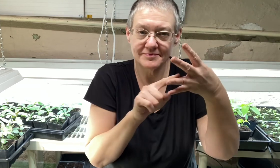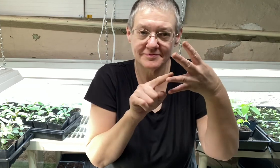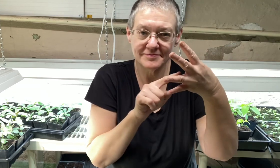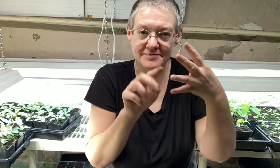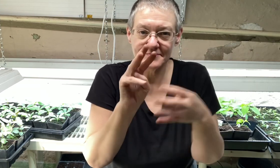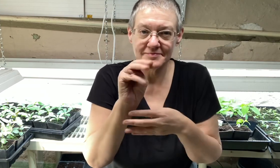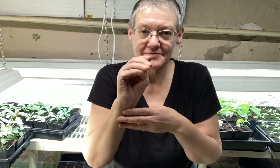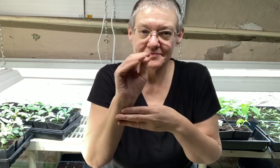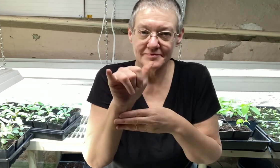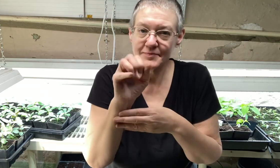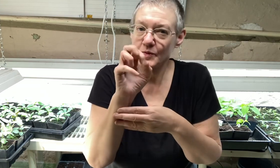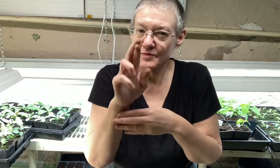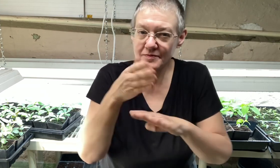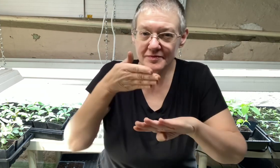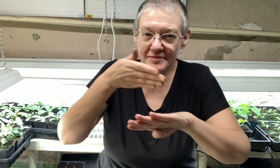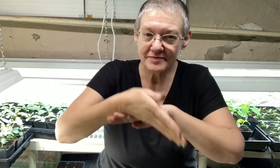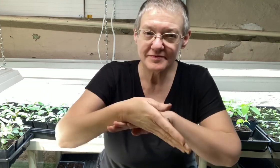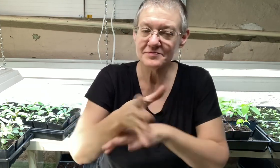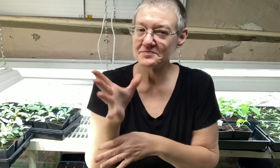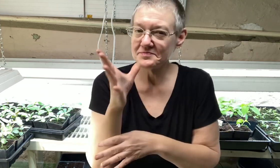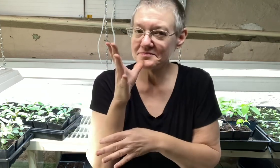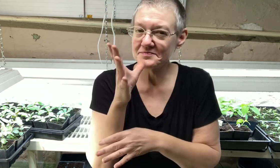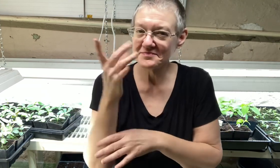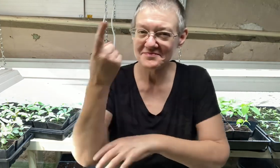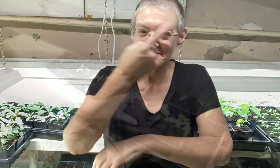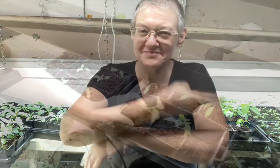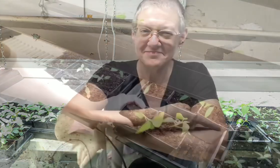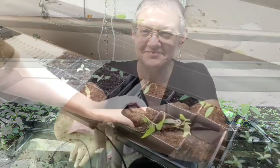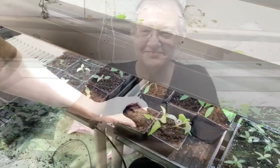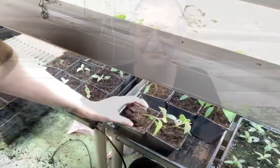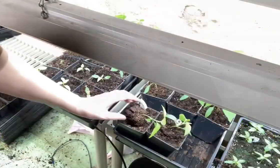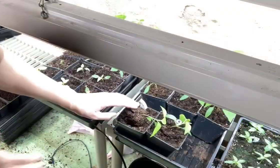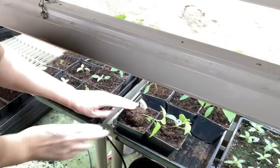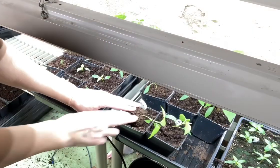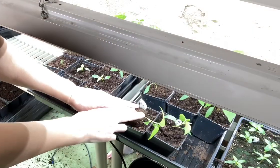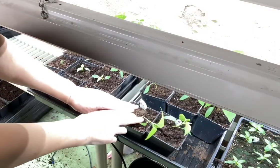So here, that's mid-May or after Mother's Day.